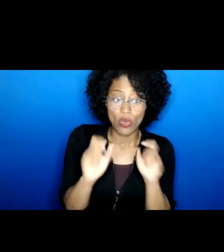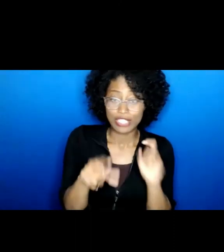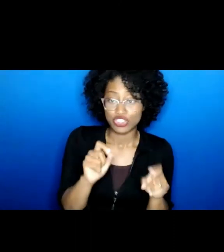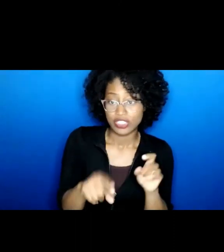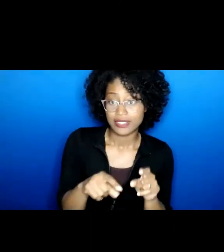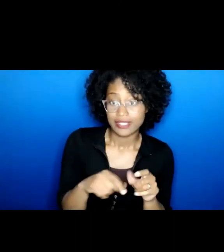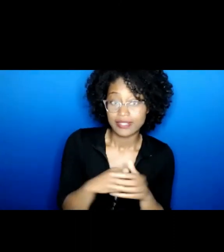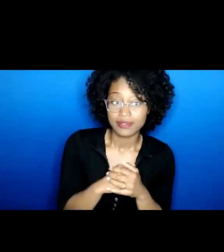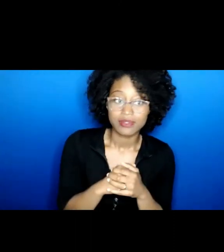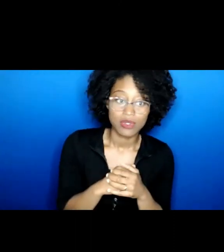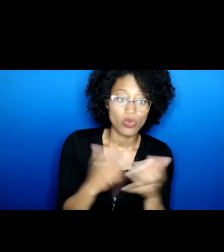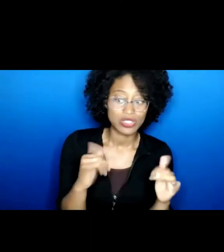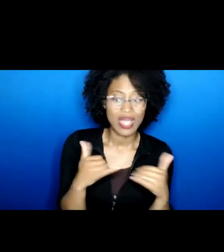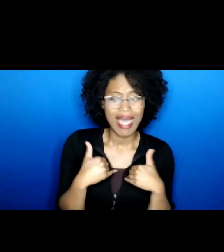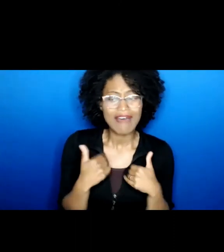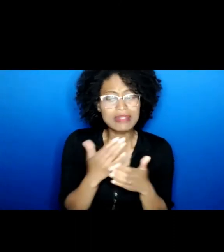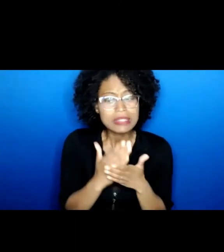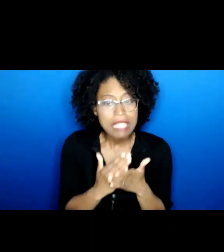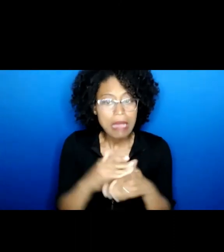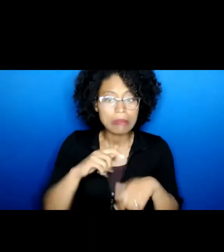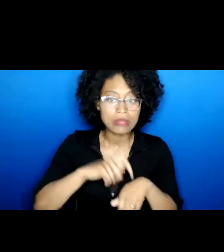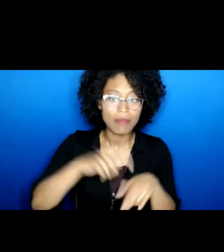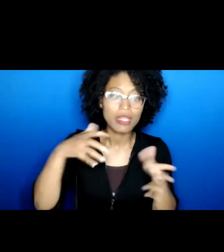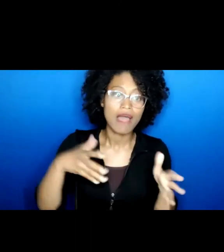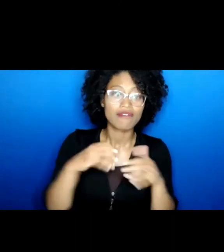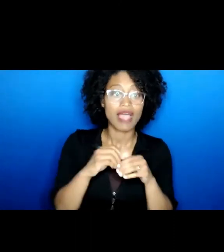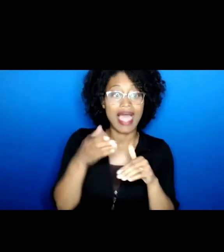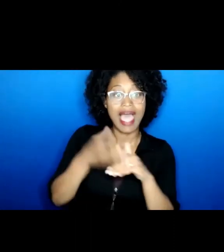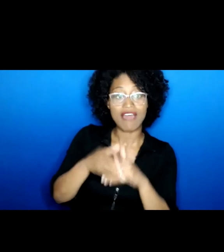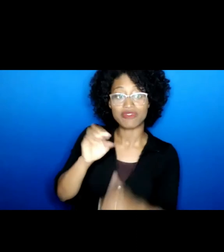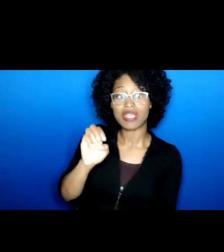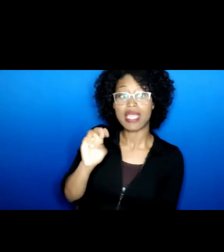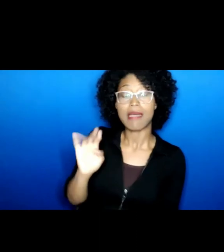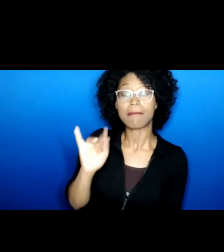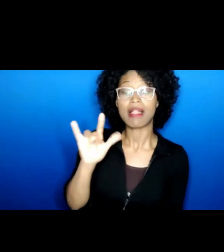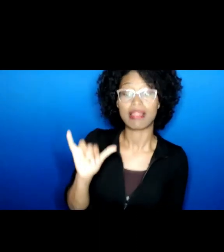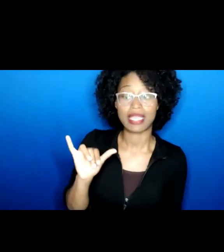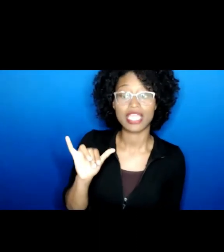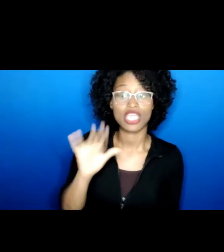We still have some time after Emily kind of underscores the importance of